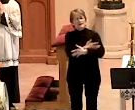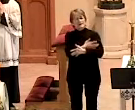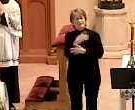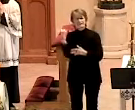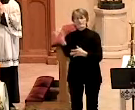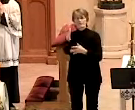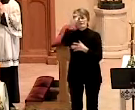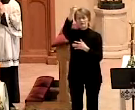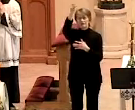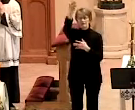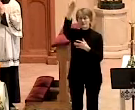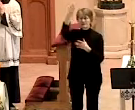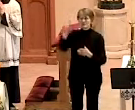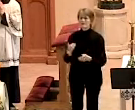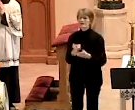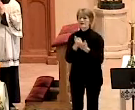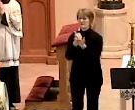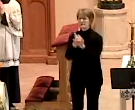ever. Amen.